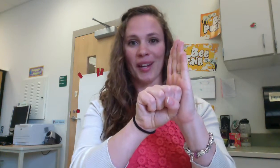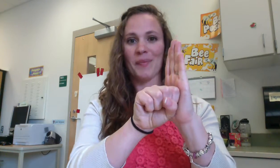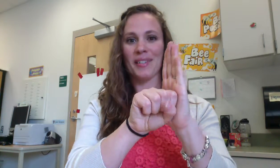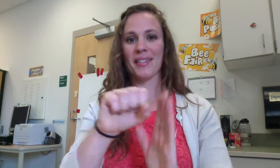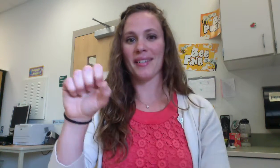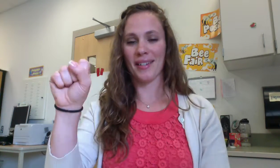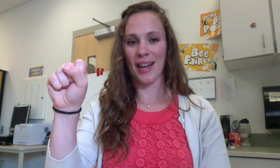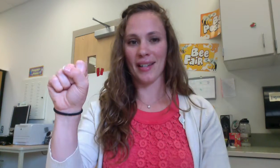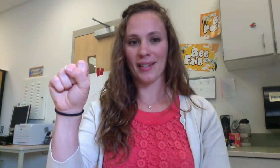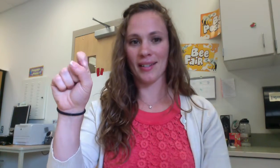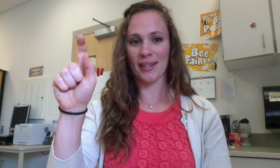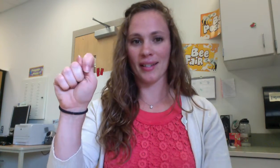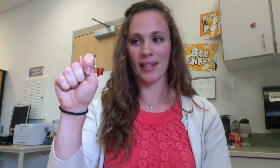times,